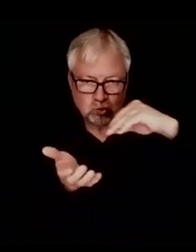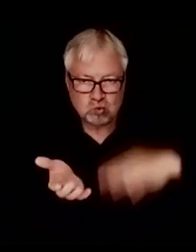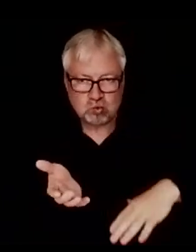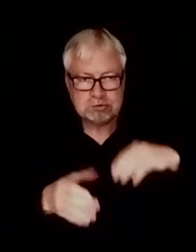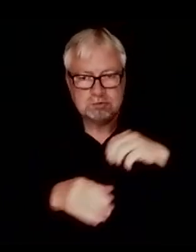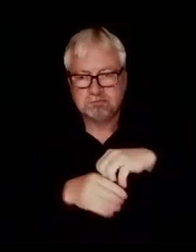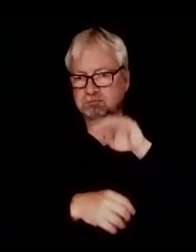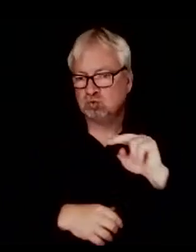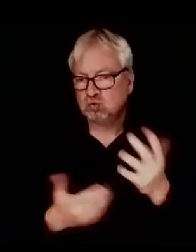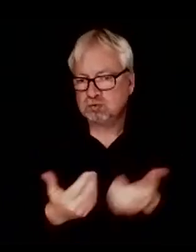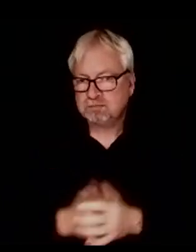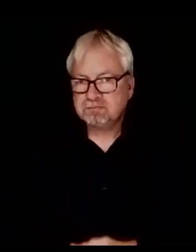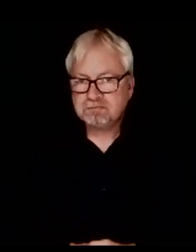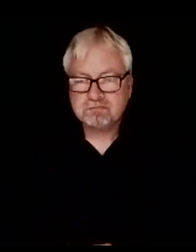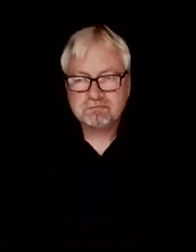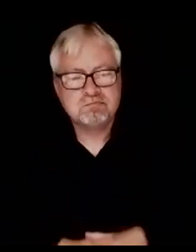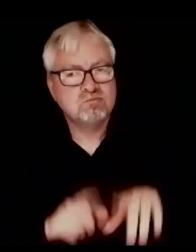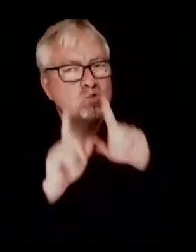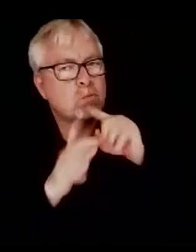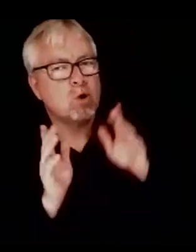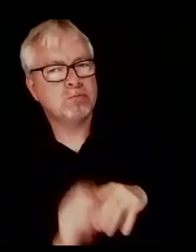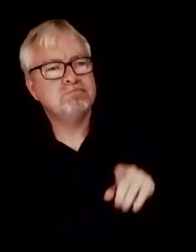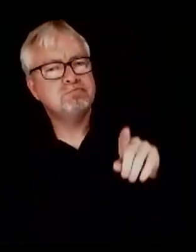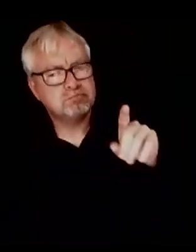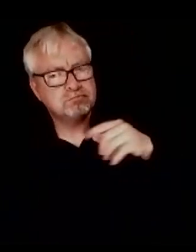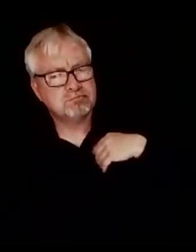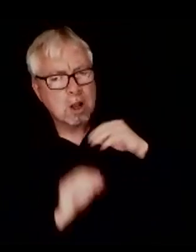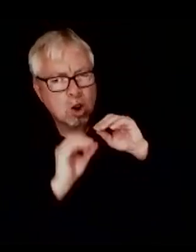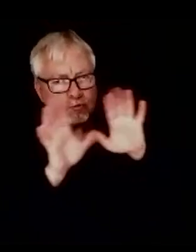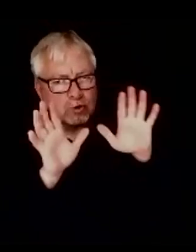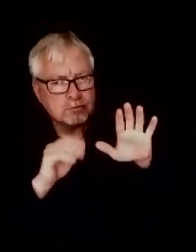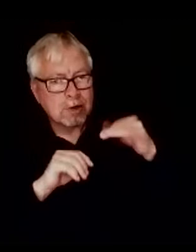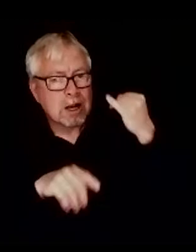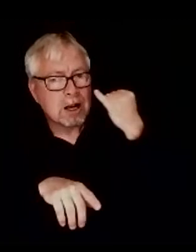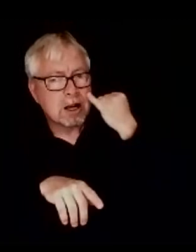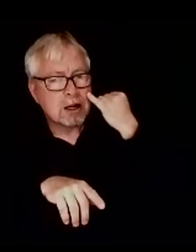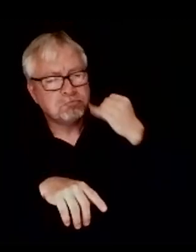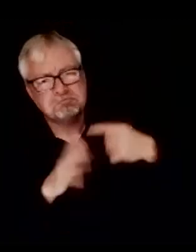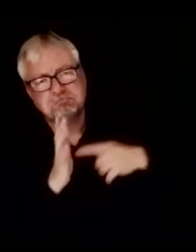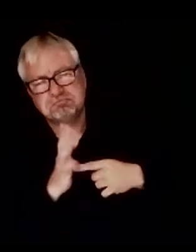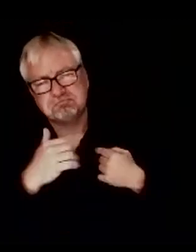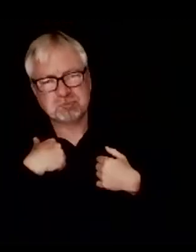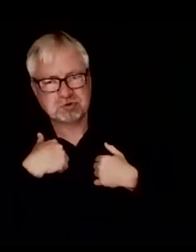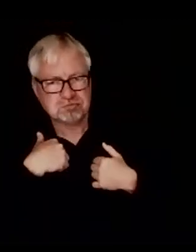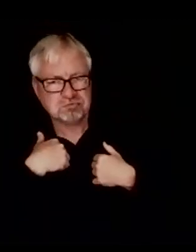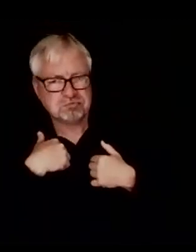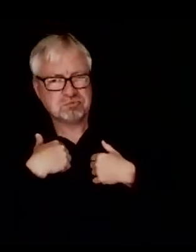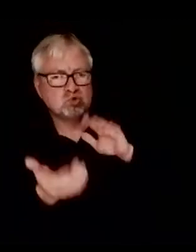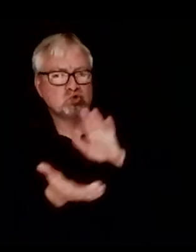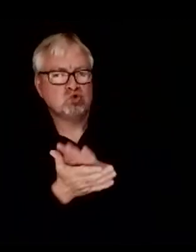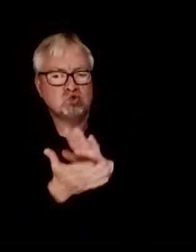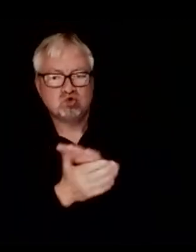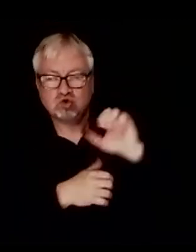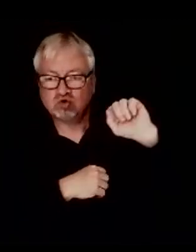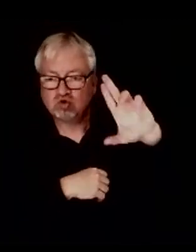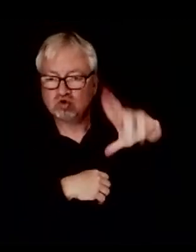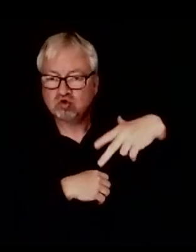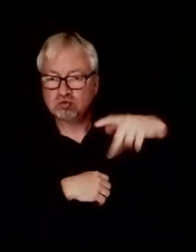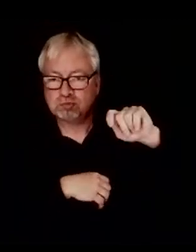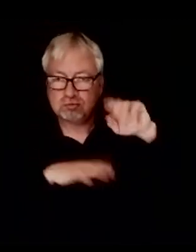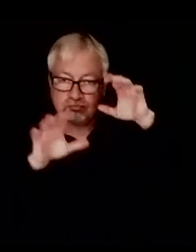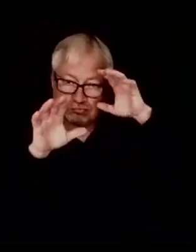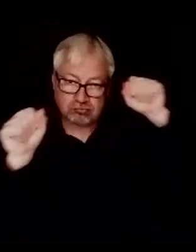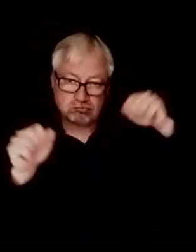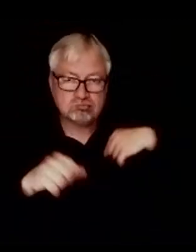Okay, just a final clarification. Would you, if I'm a school superintendent and I call you up and I say, yeah, I heard about this,